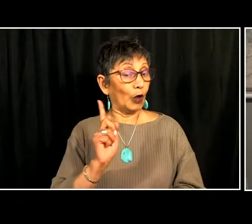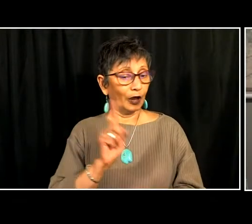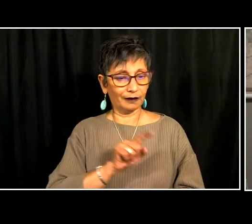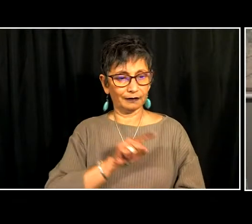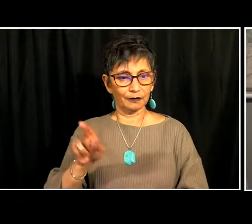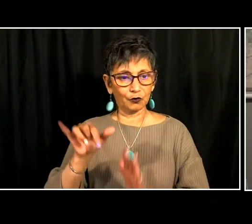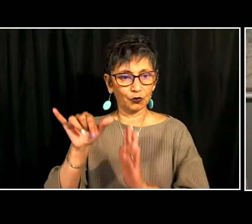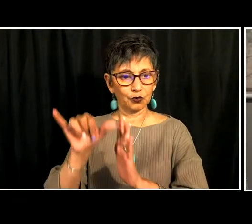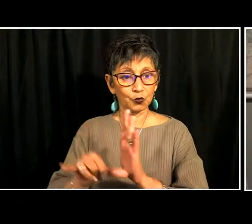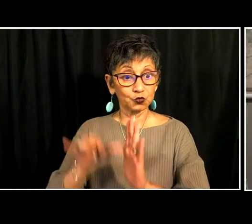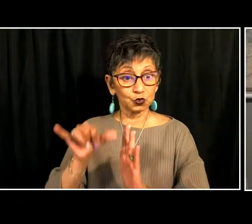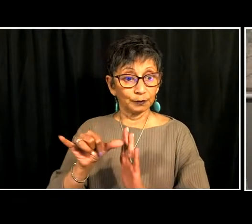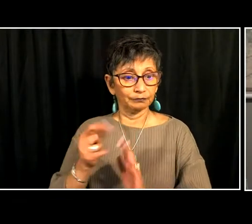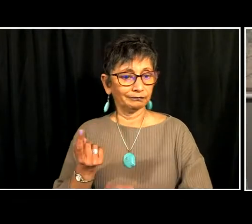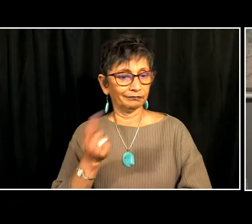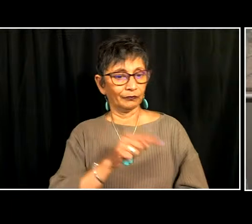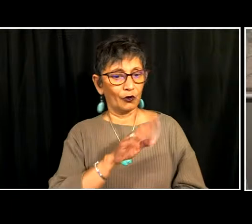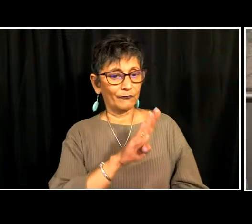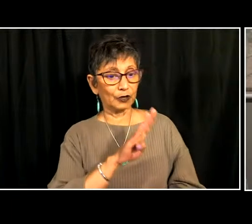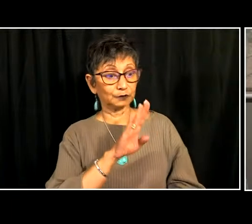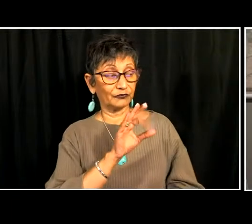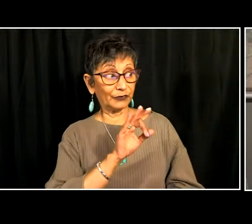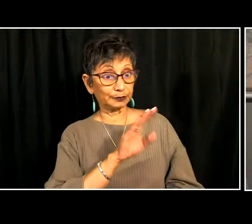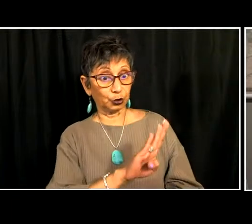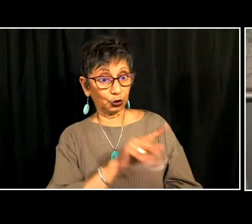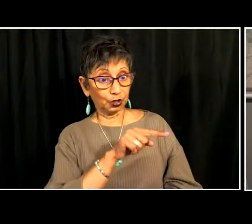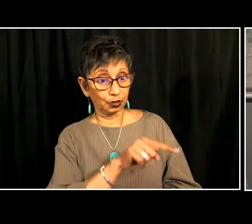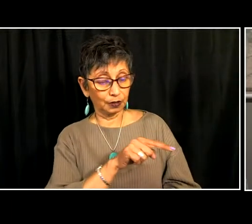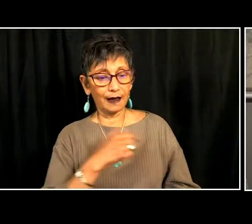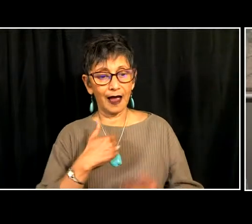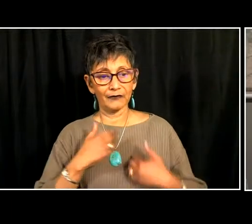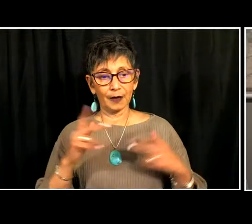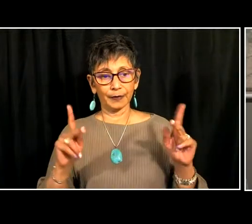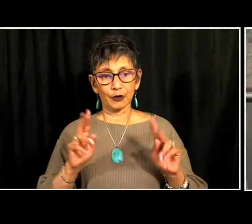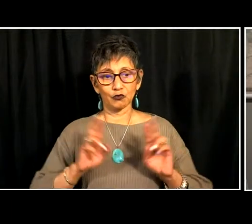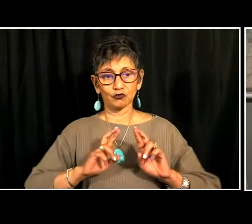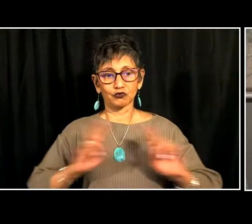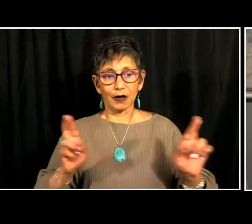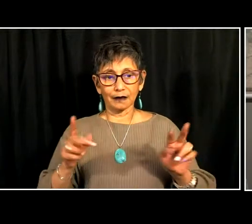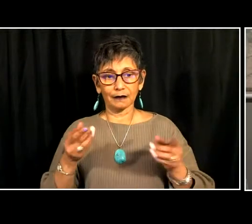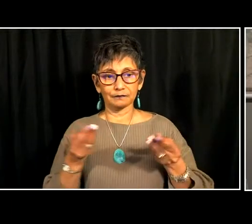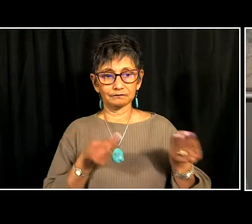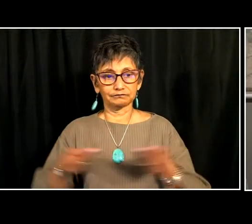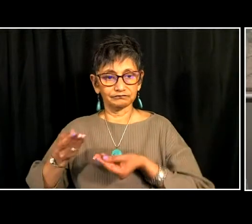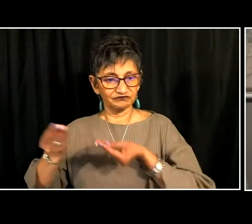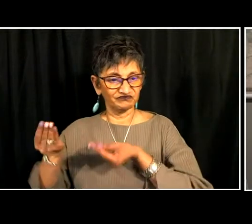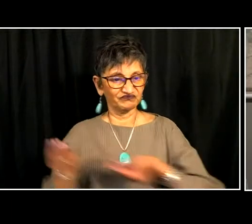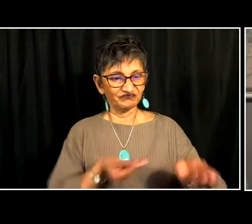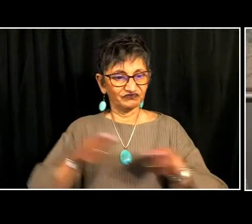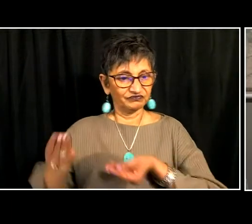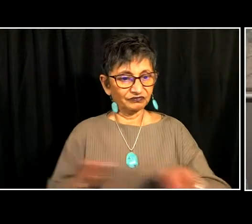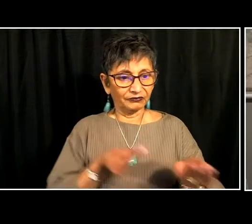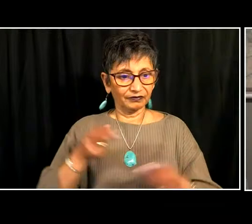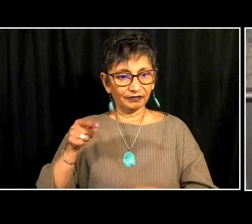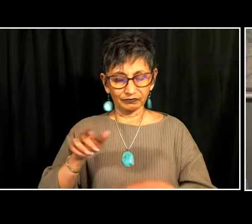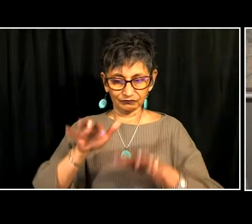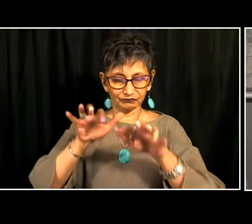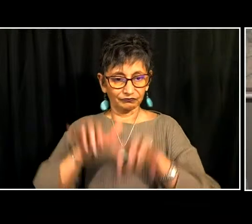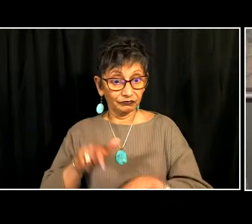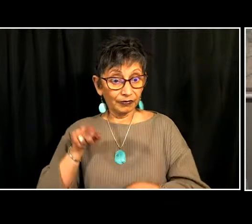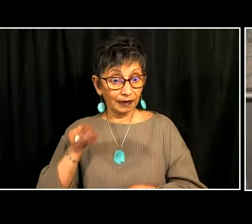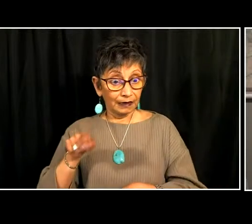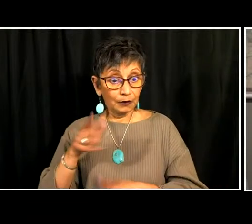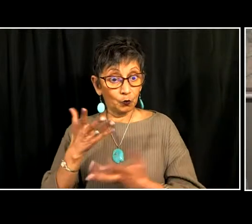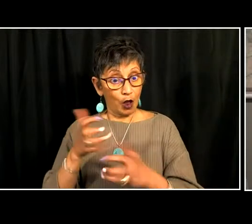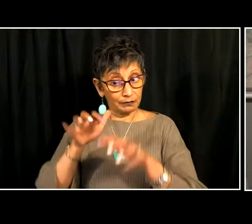after that, we're having a question and answer session. And you can put your questions either on YouTube or Facebook.